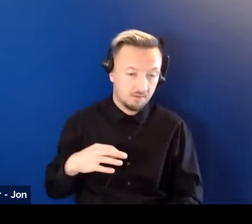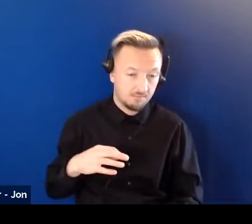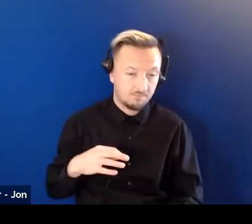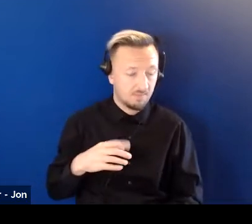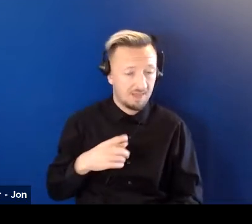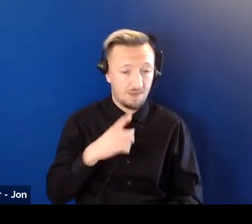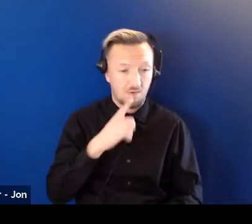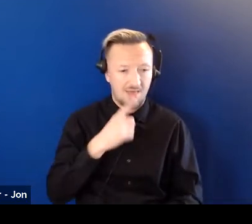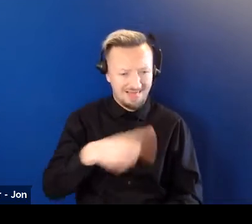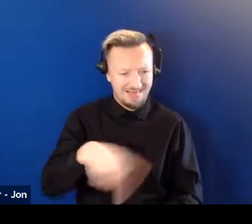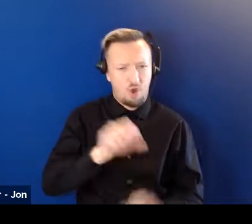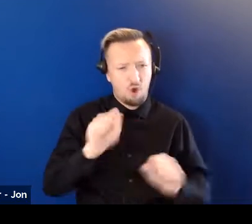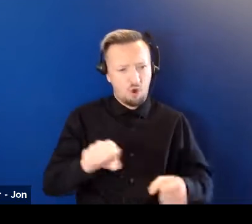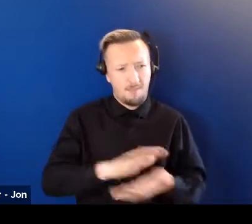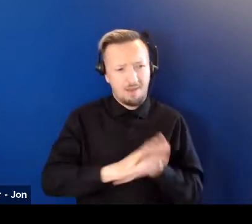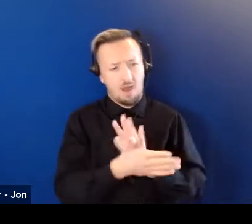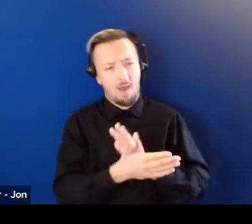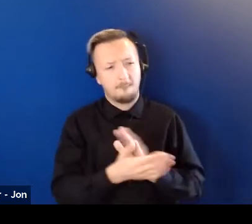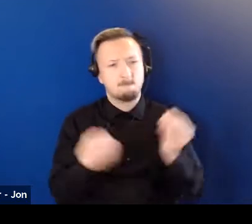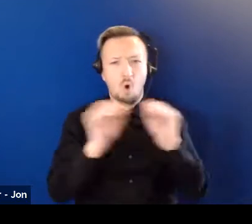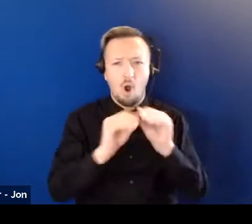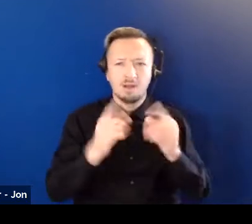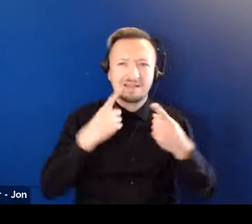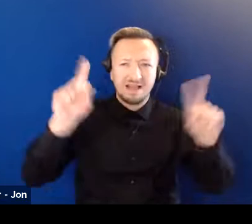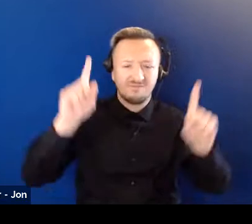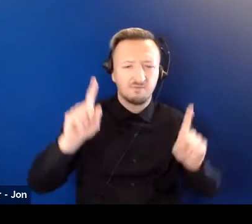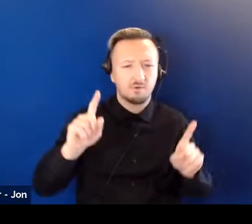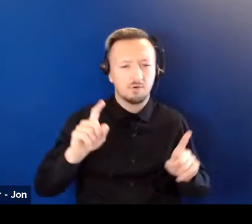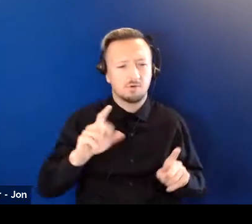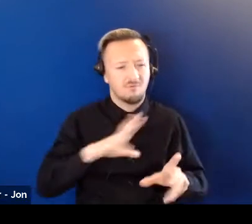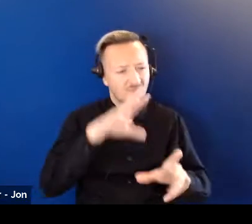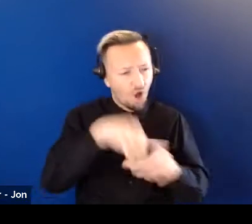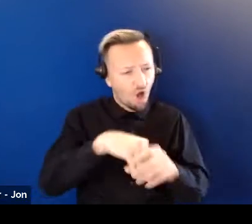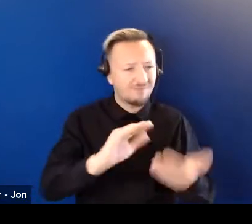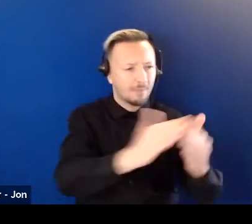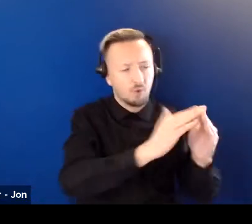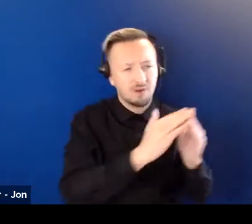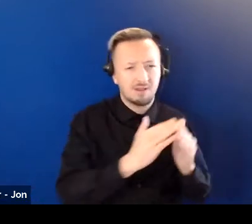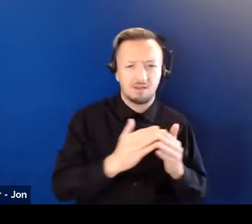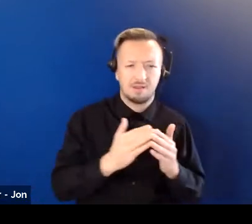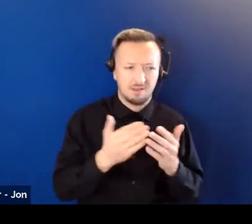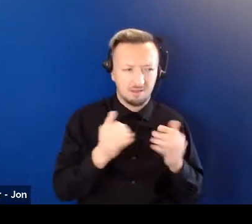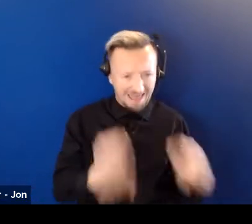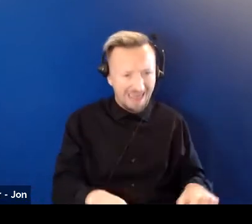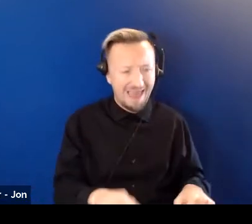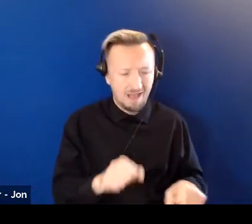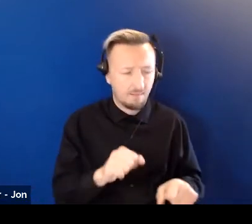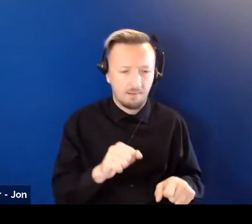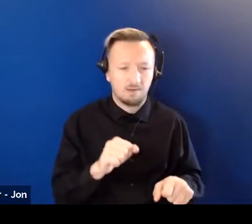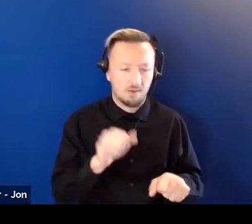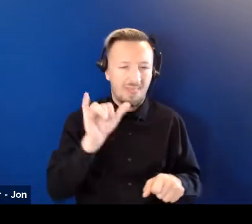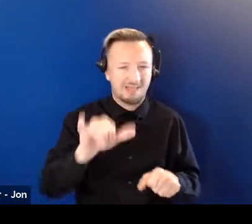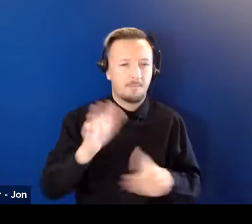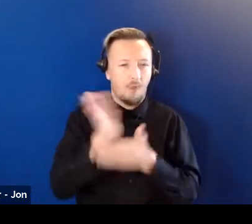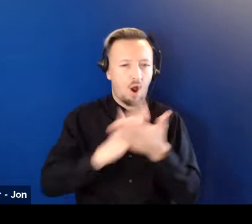productive and proud, successful, contributing members of our communities. So, yeah, I